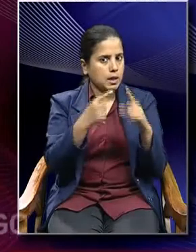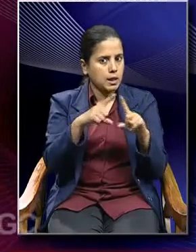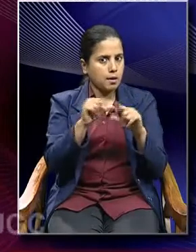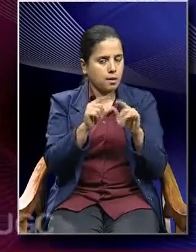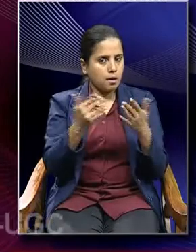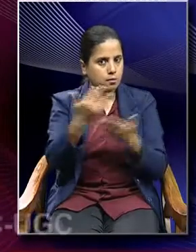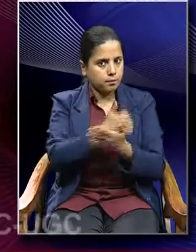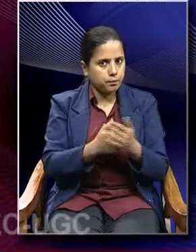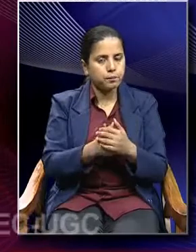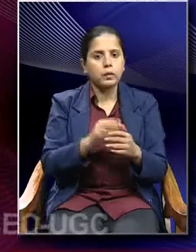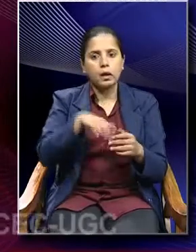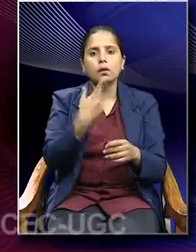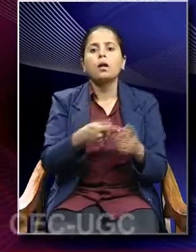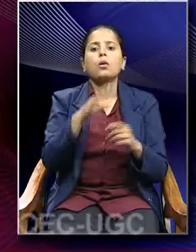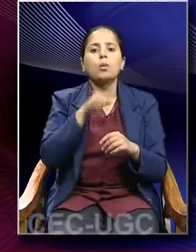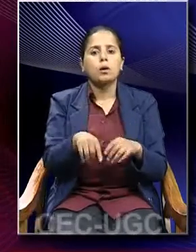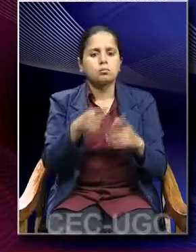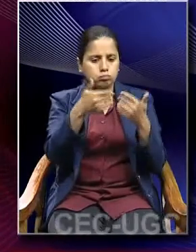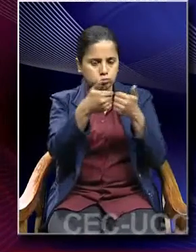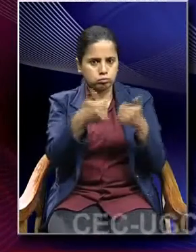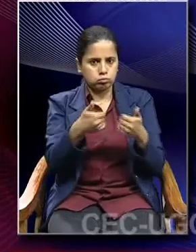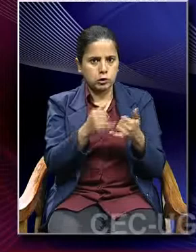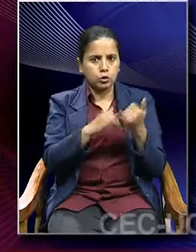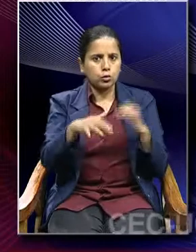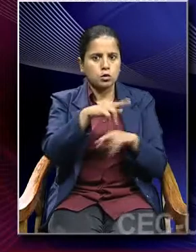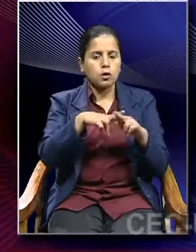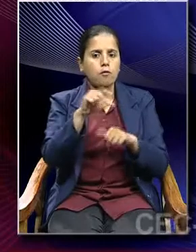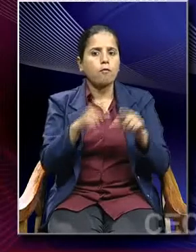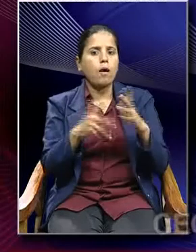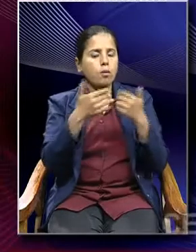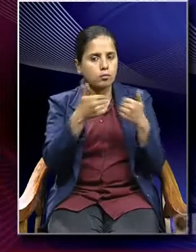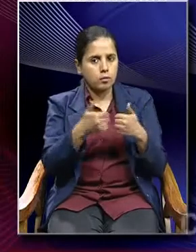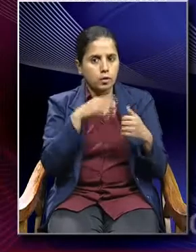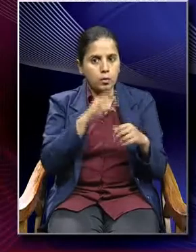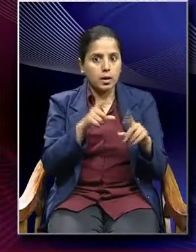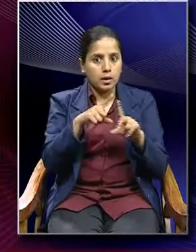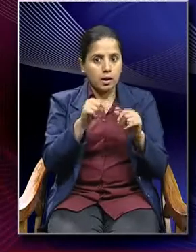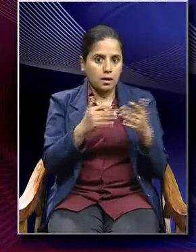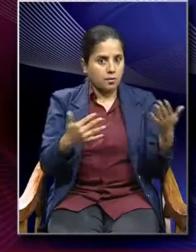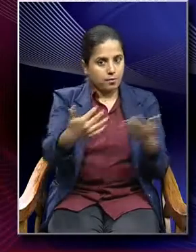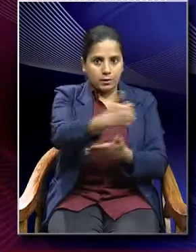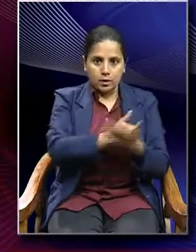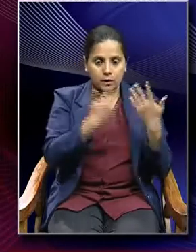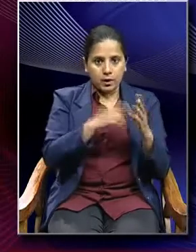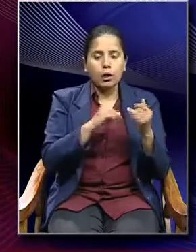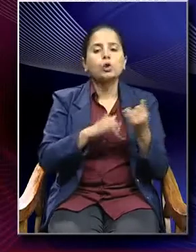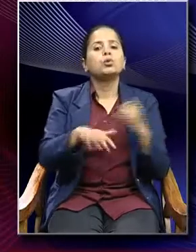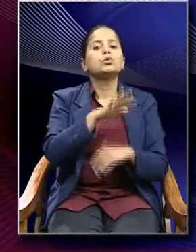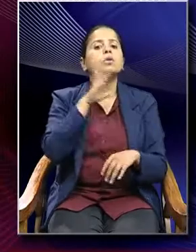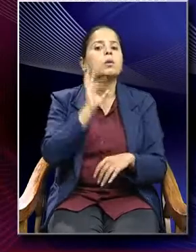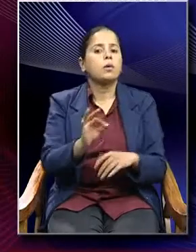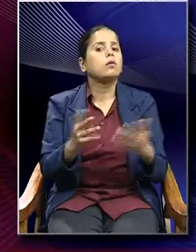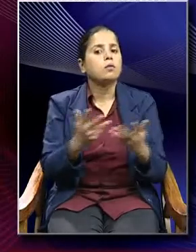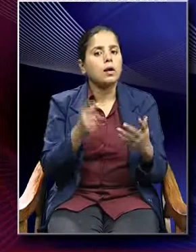data, and classification of social fact. So on the basis of the data collected, the social reality could